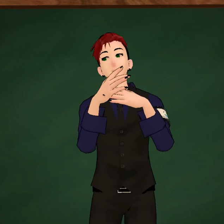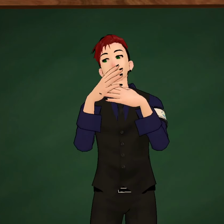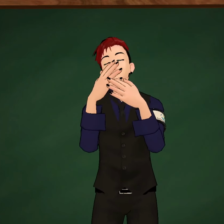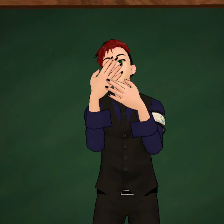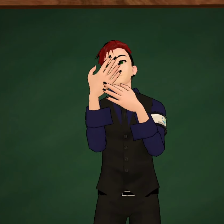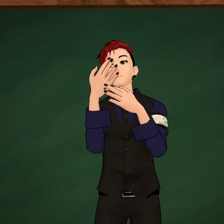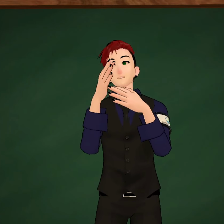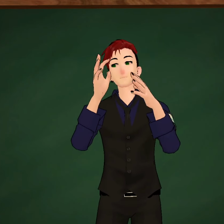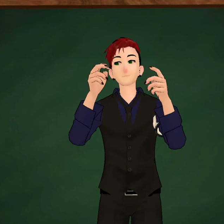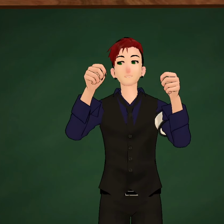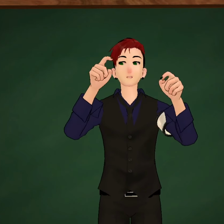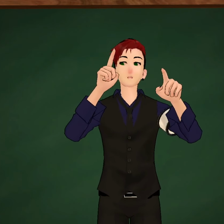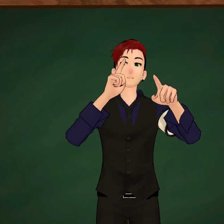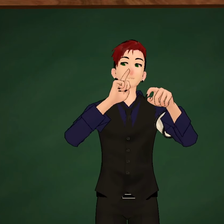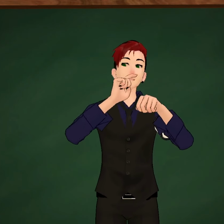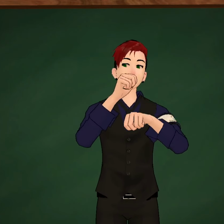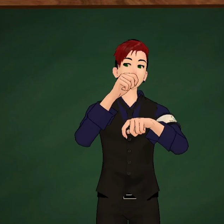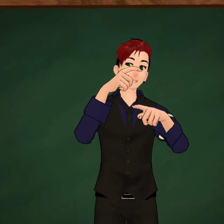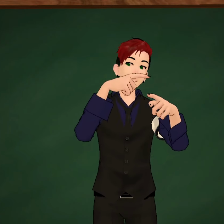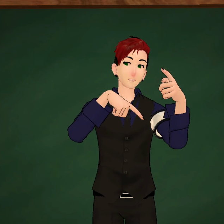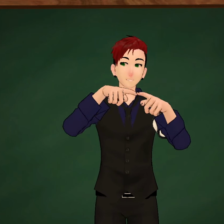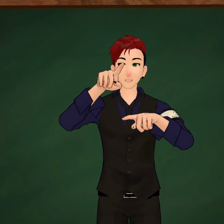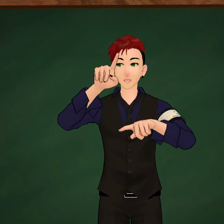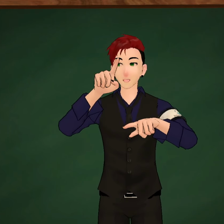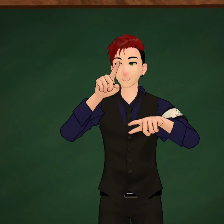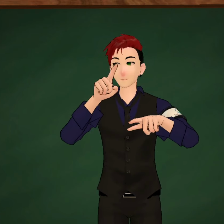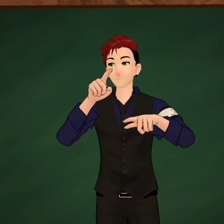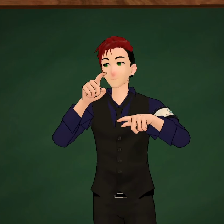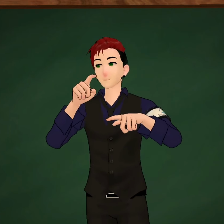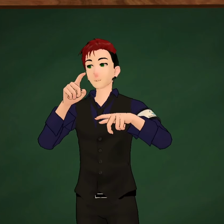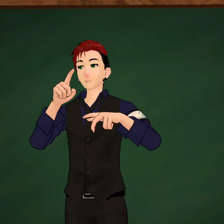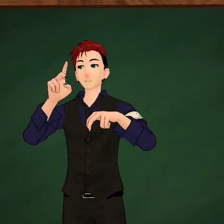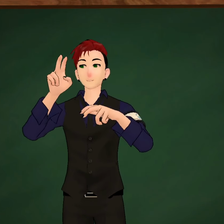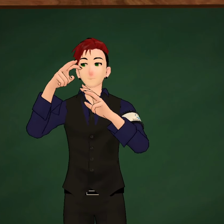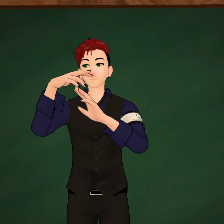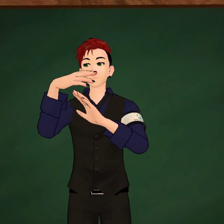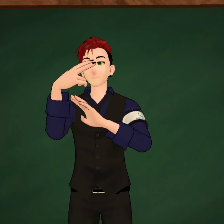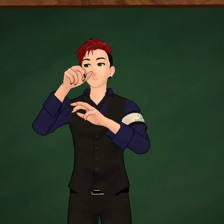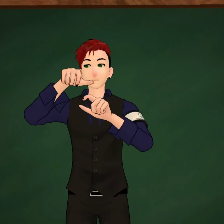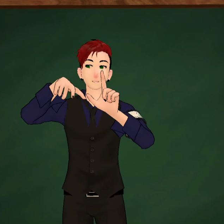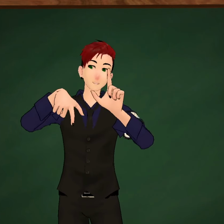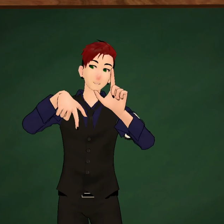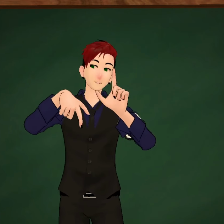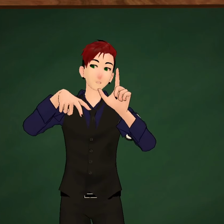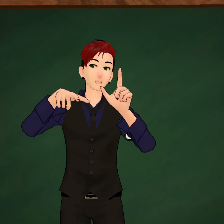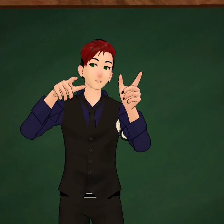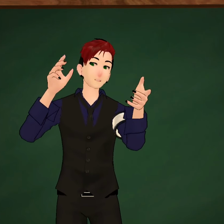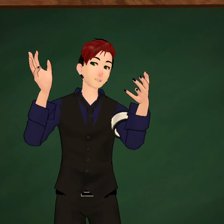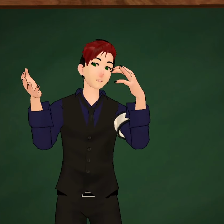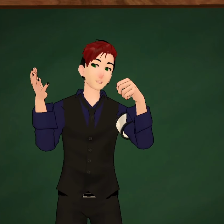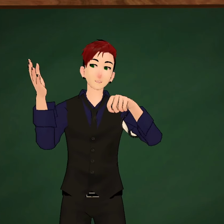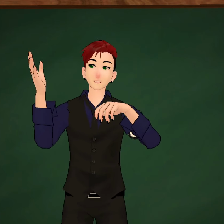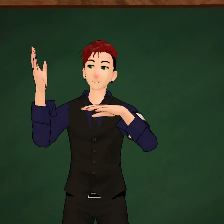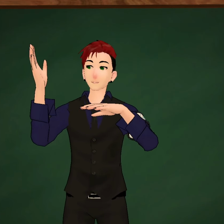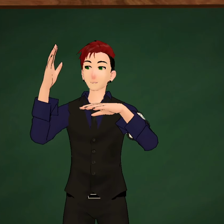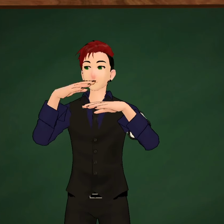Okay. So the actual sign for than, like when you're comparing things, is